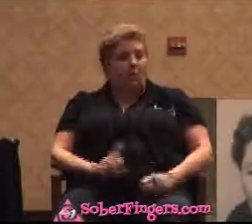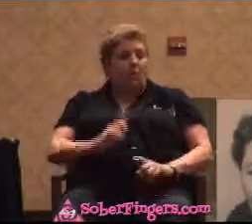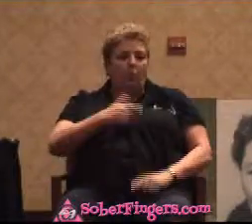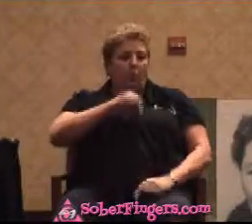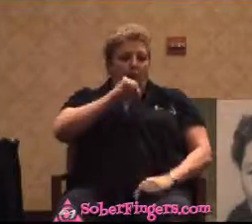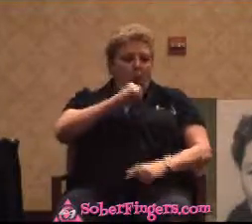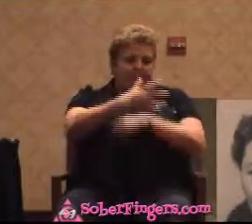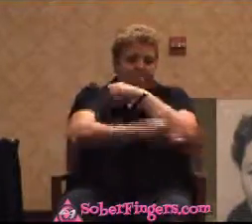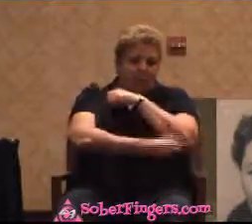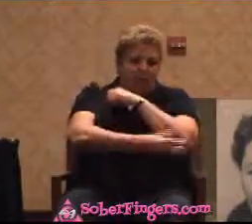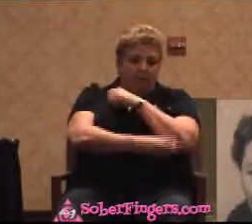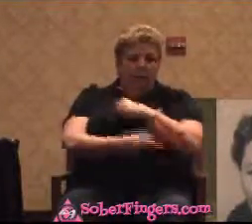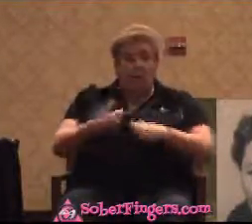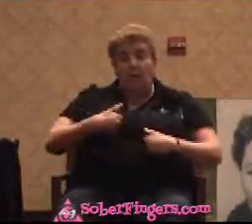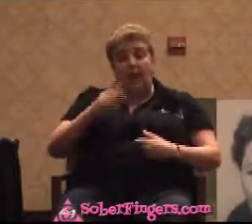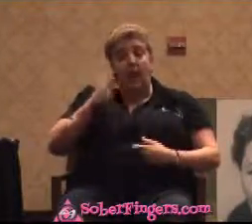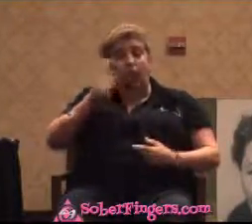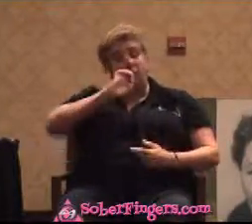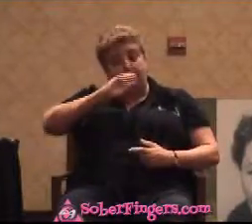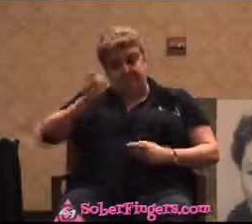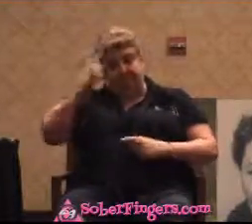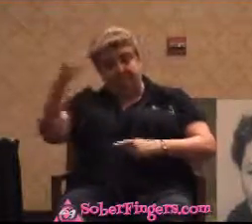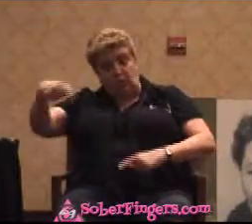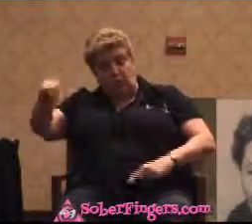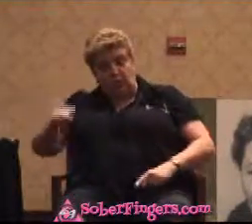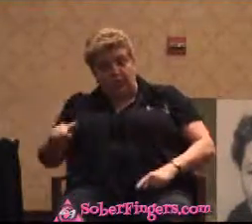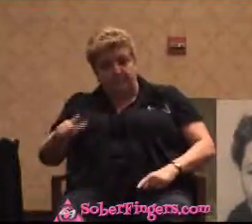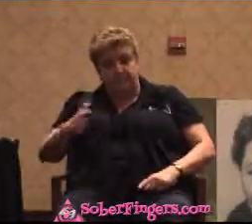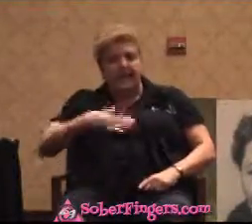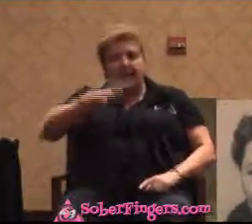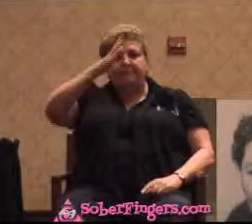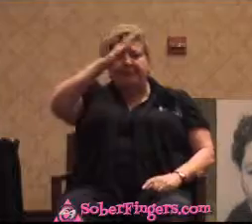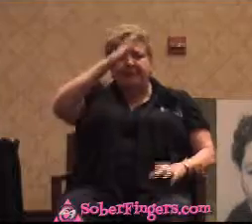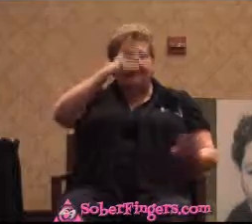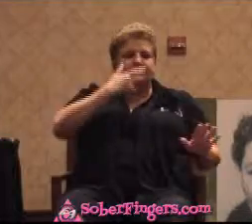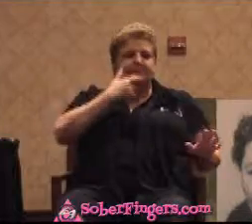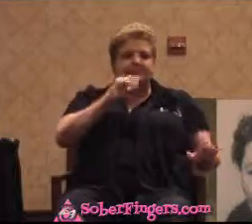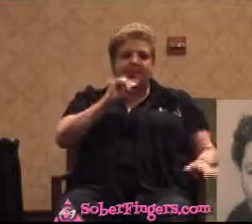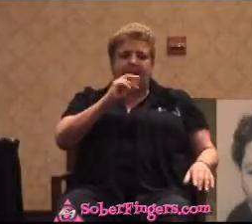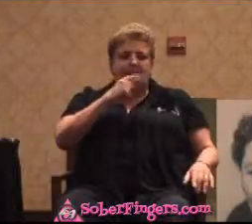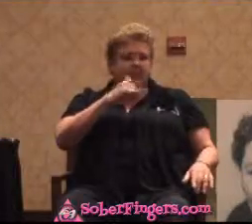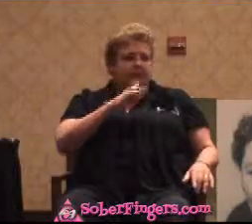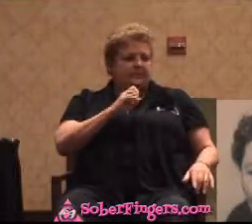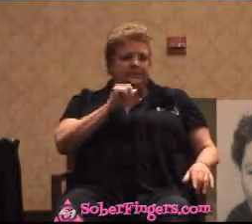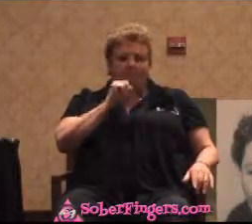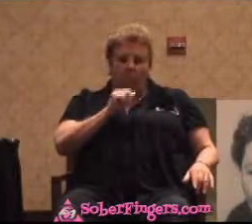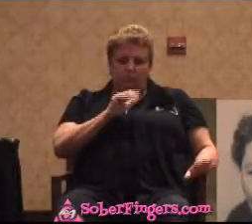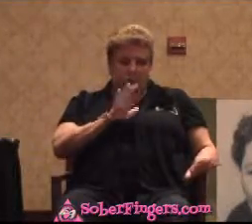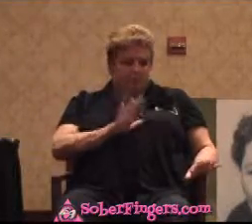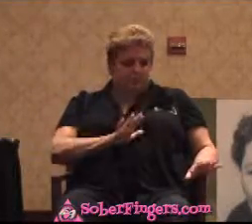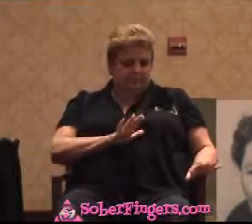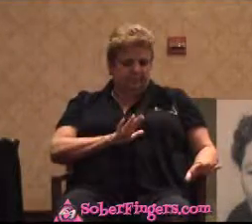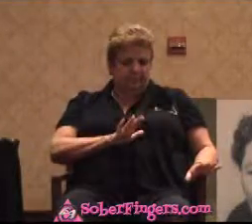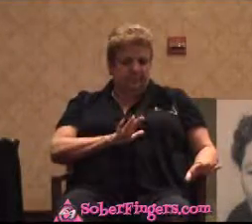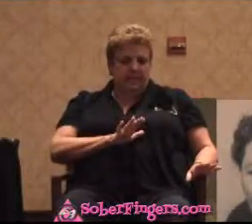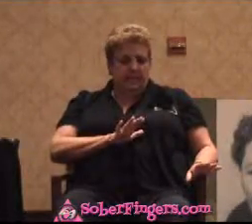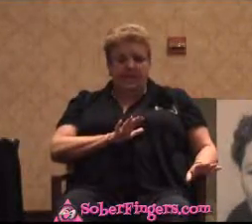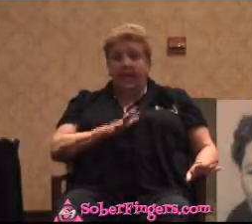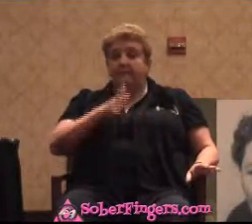"Well, I will be back for you." And my dad's going, "Angie, don't do this." And my mom's going.